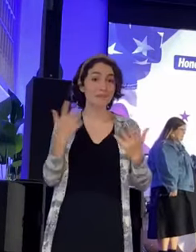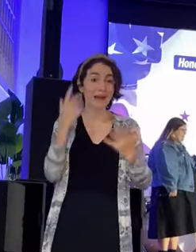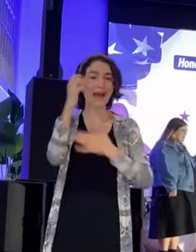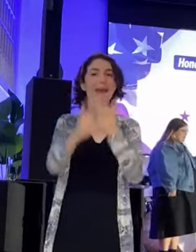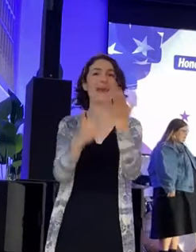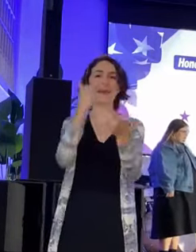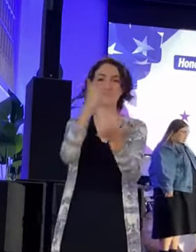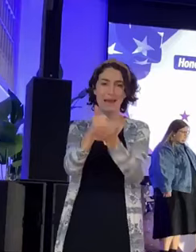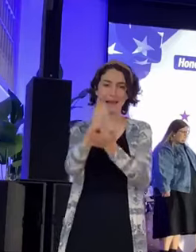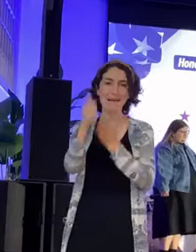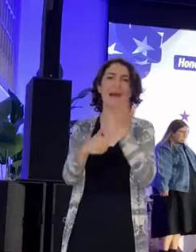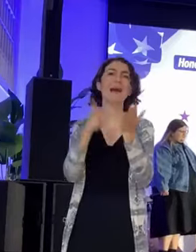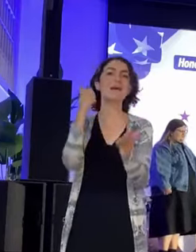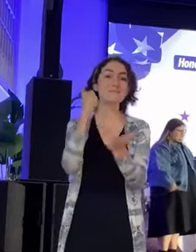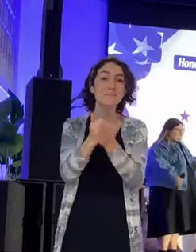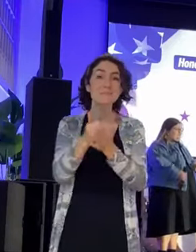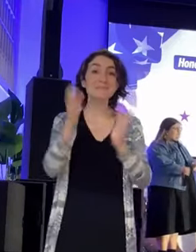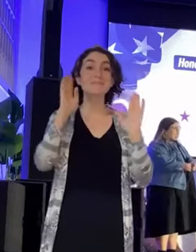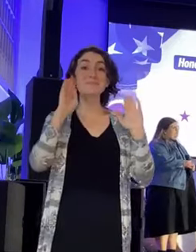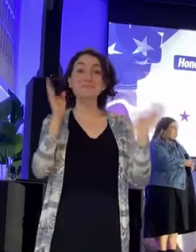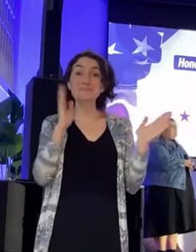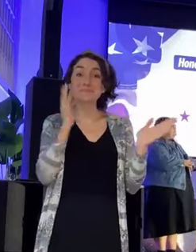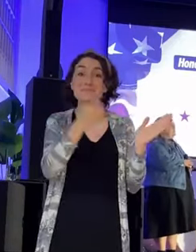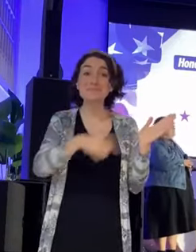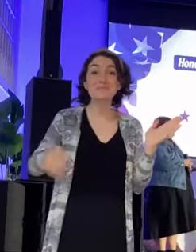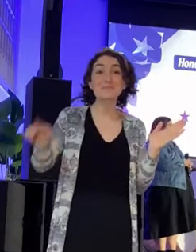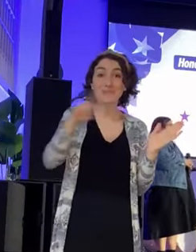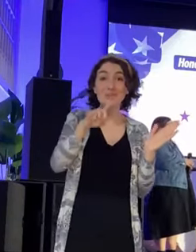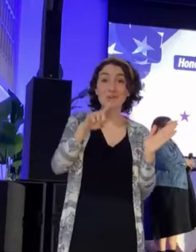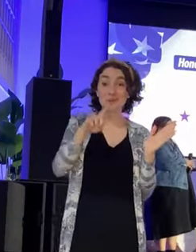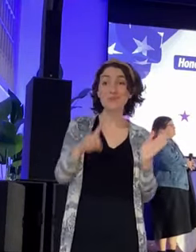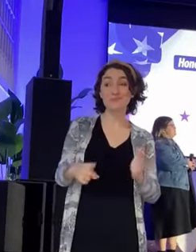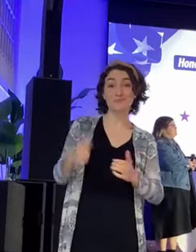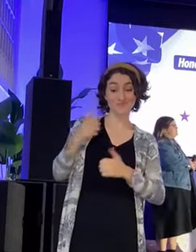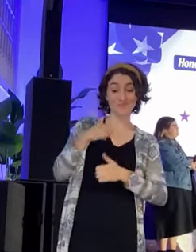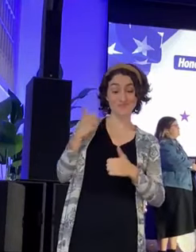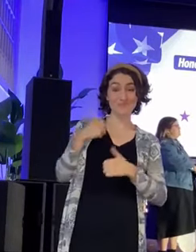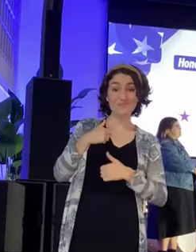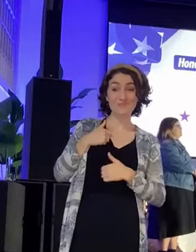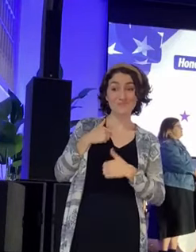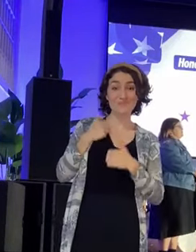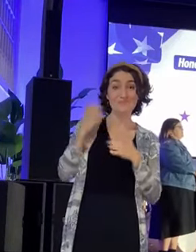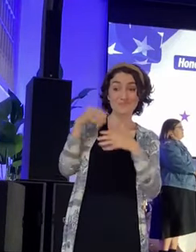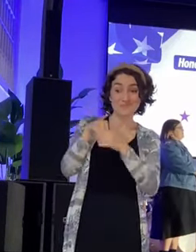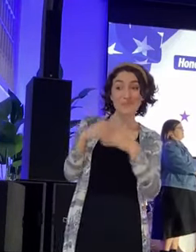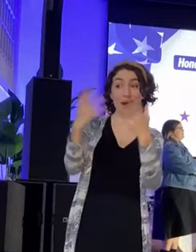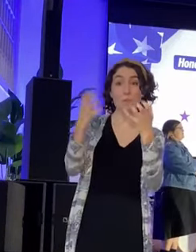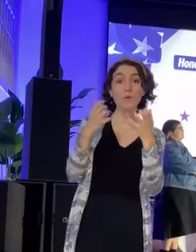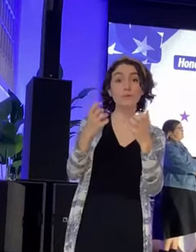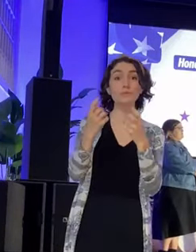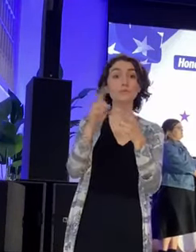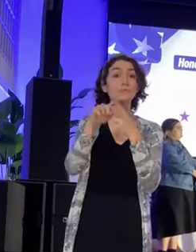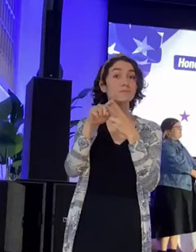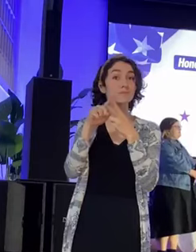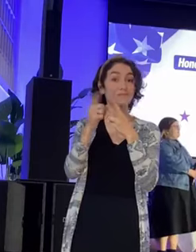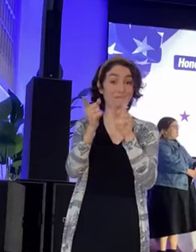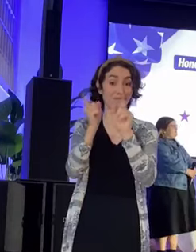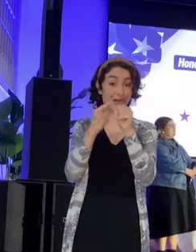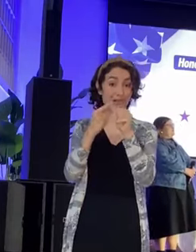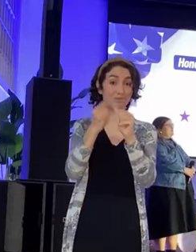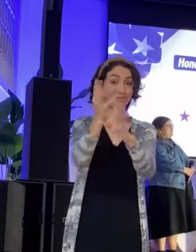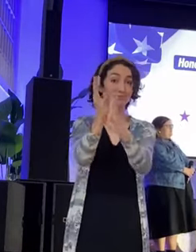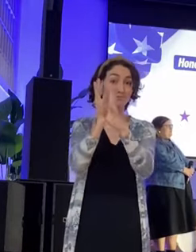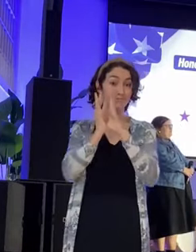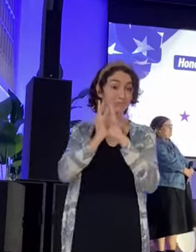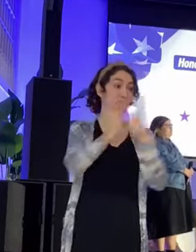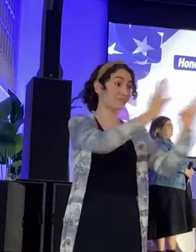said, amen, amen. Well, hey, if you are a veteran, I want two things to happen. One, I want you to make your way up one